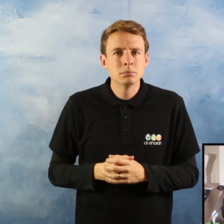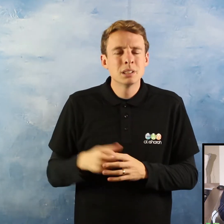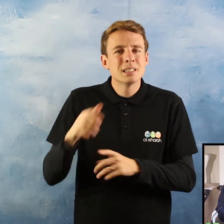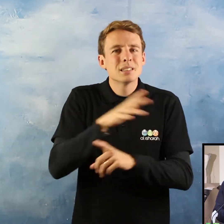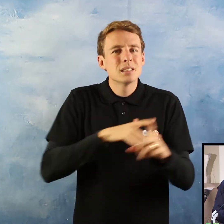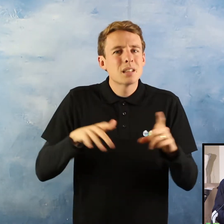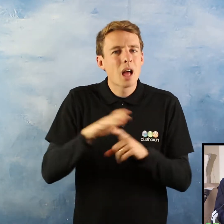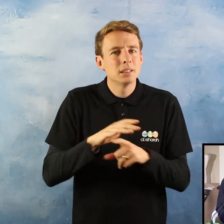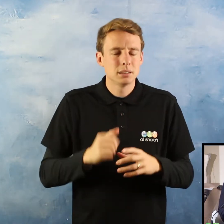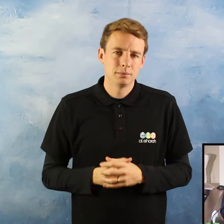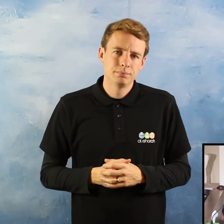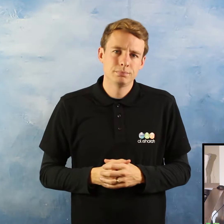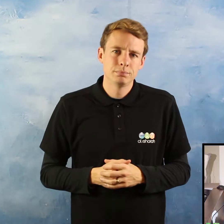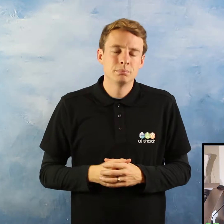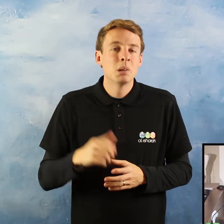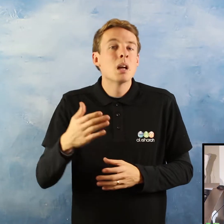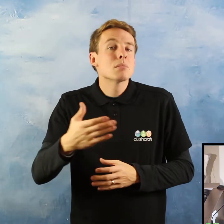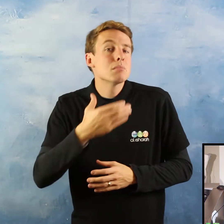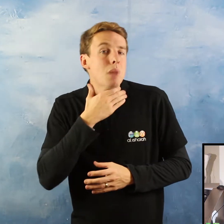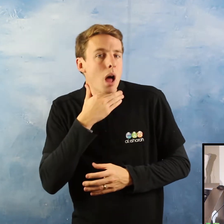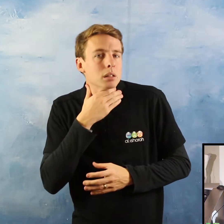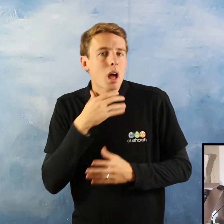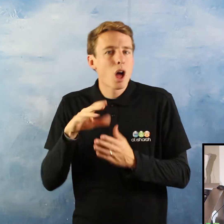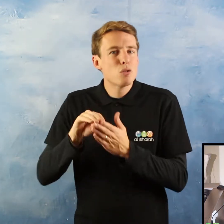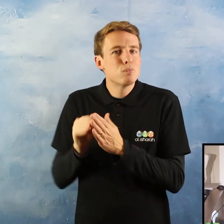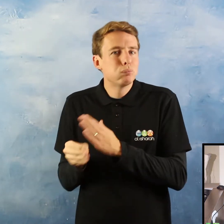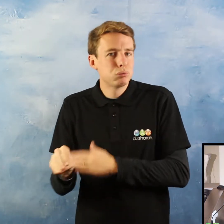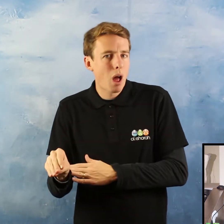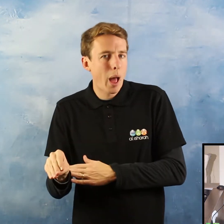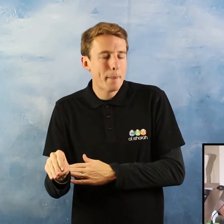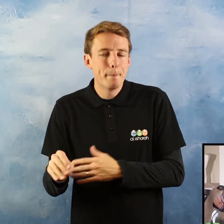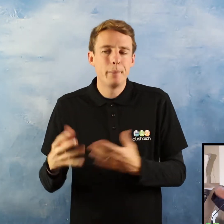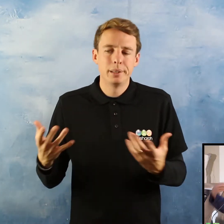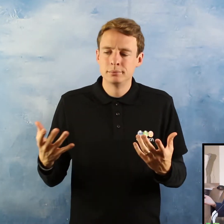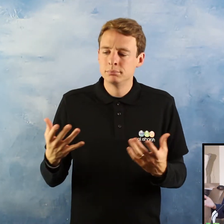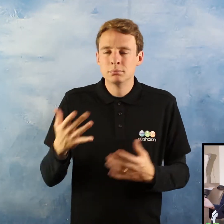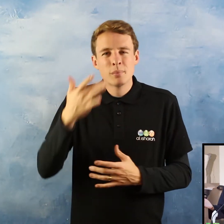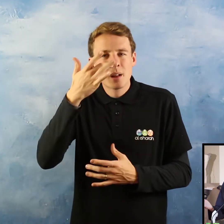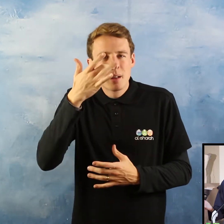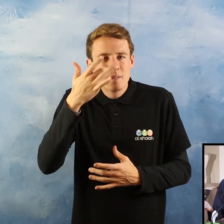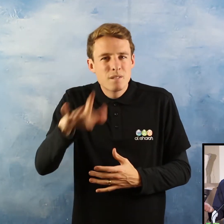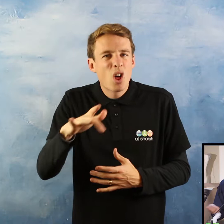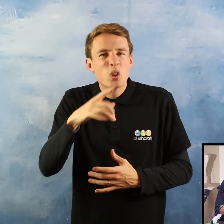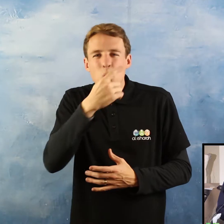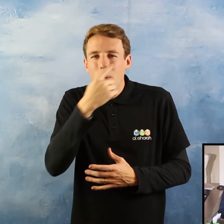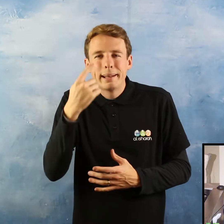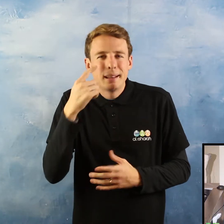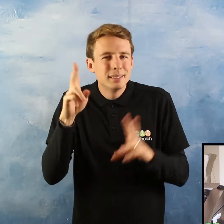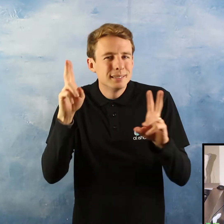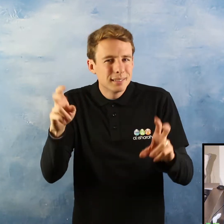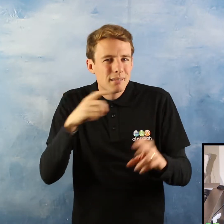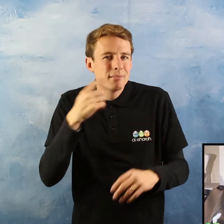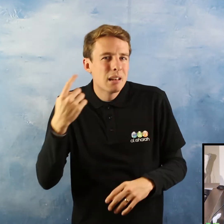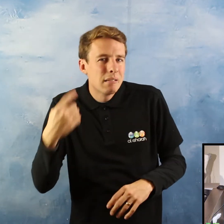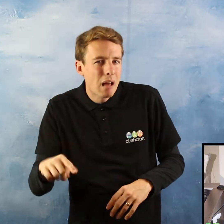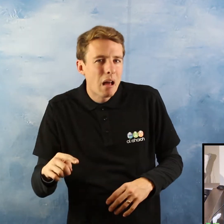society. Bribery, for example. Murder, for example. False witness, for example.